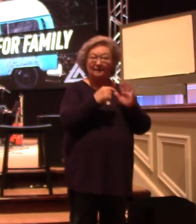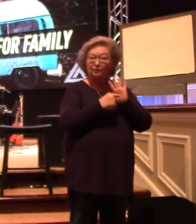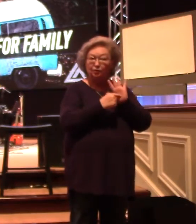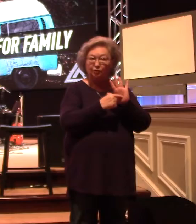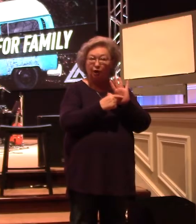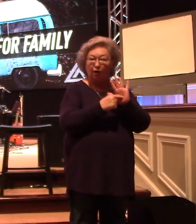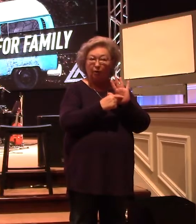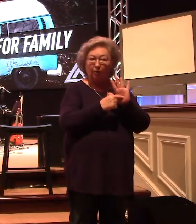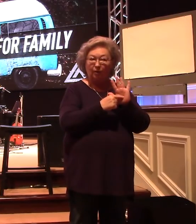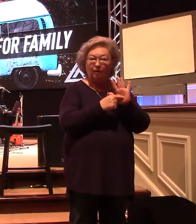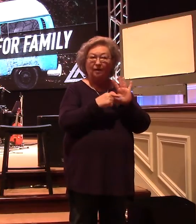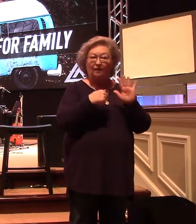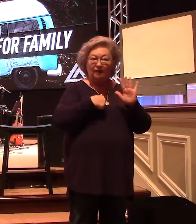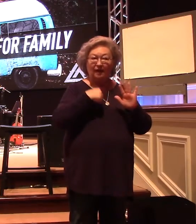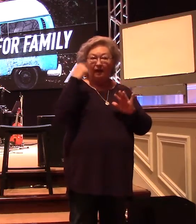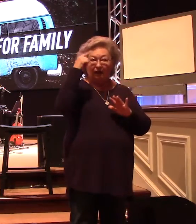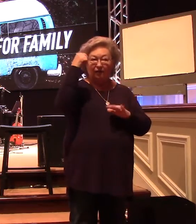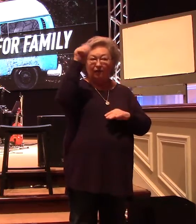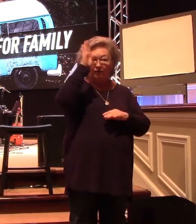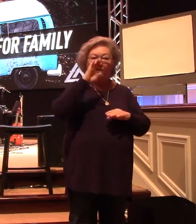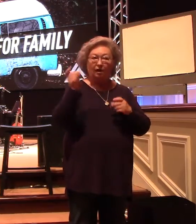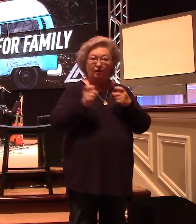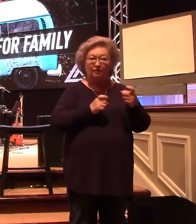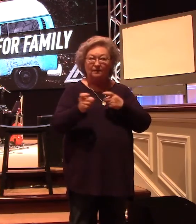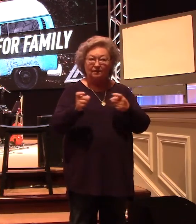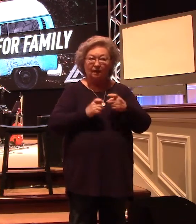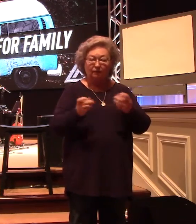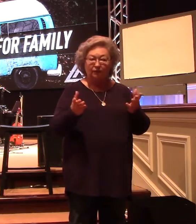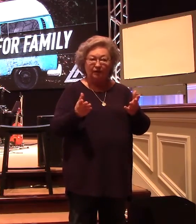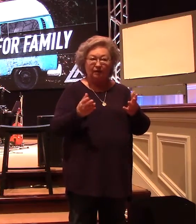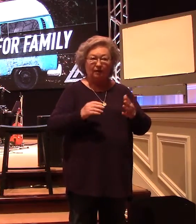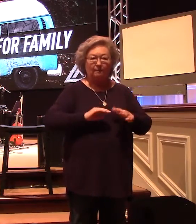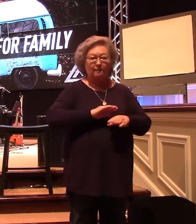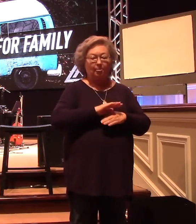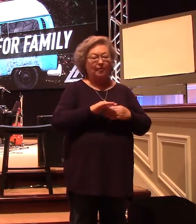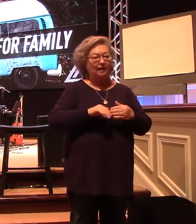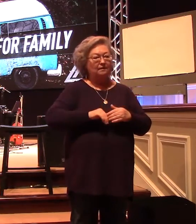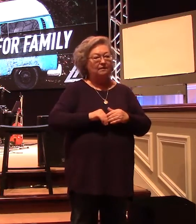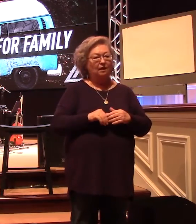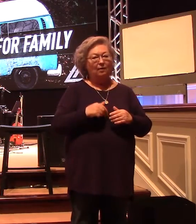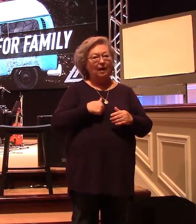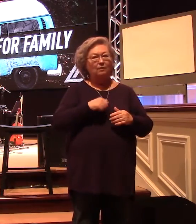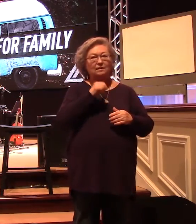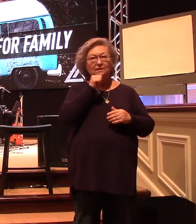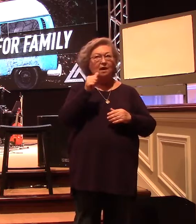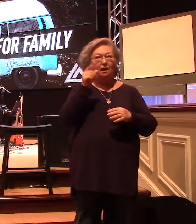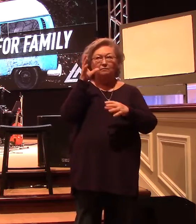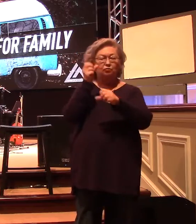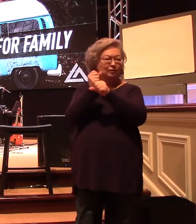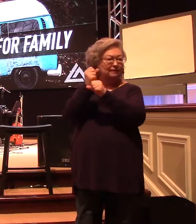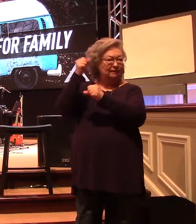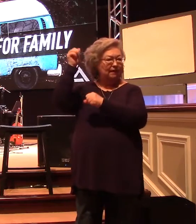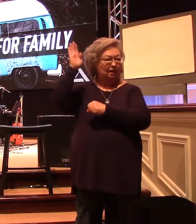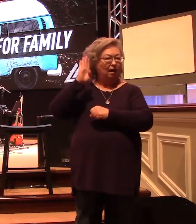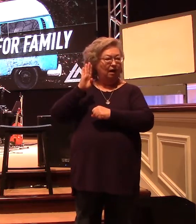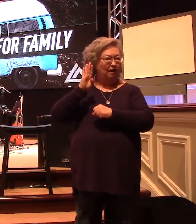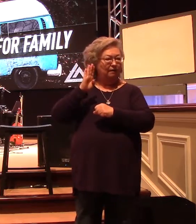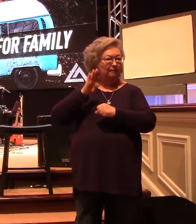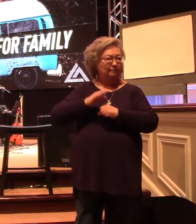need to control this. And so it all became about Jimmy's decision-making and not really just trusting God.